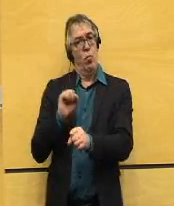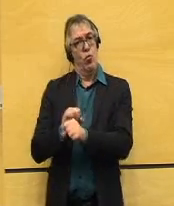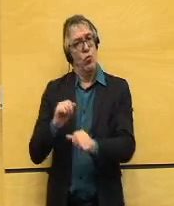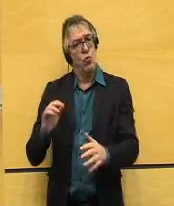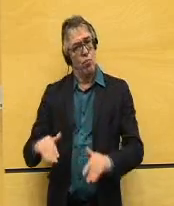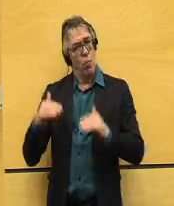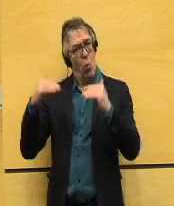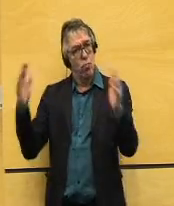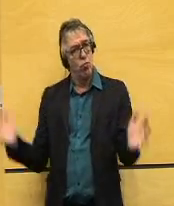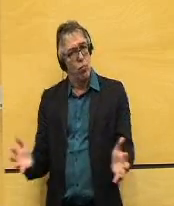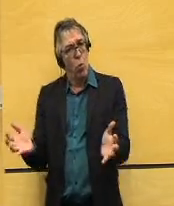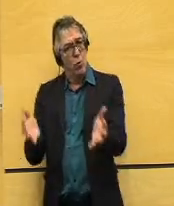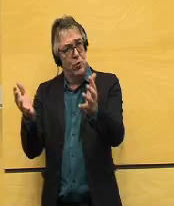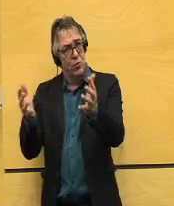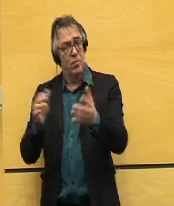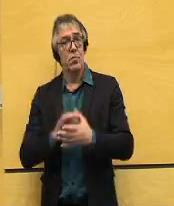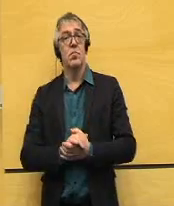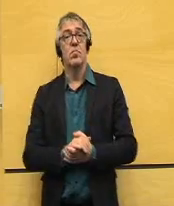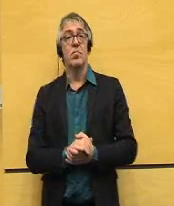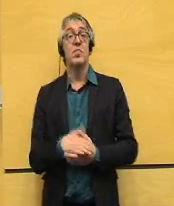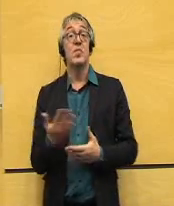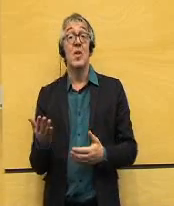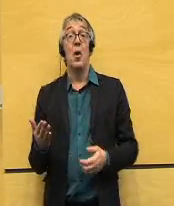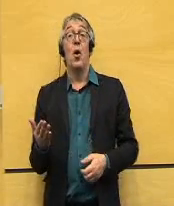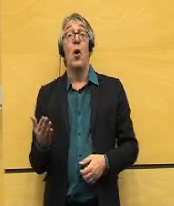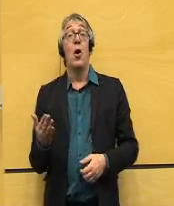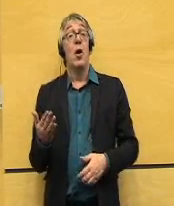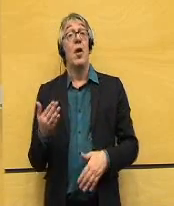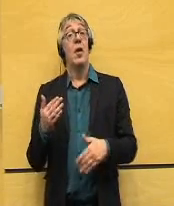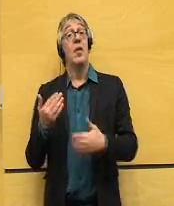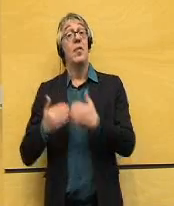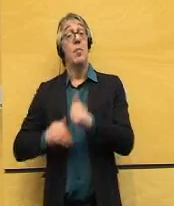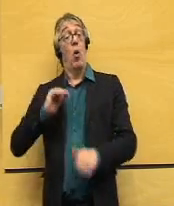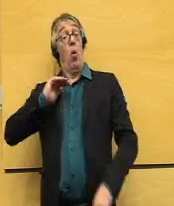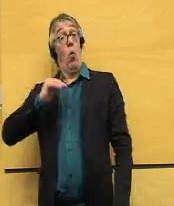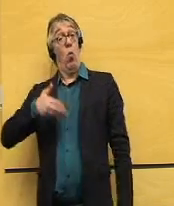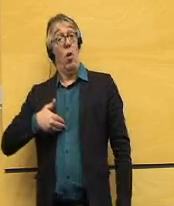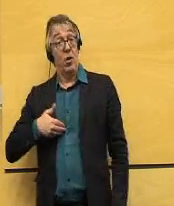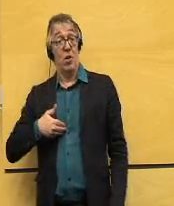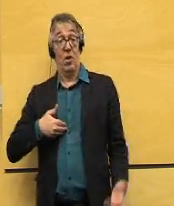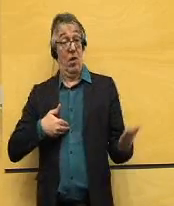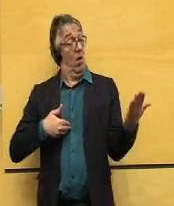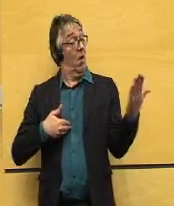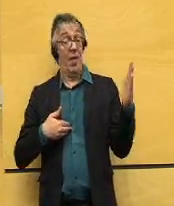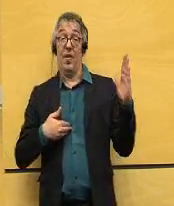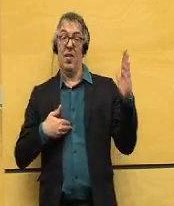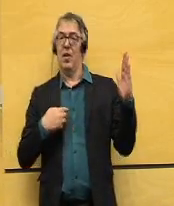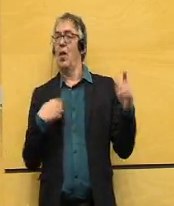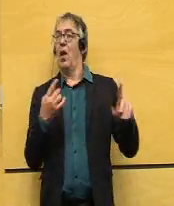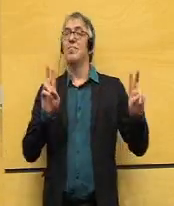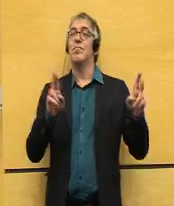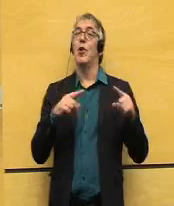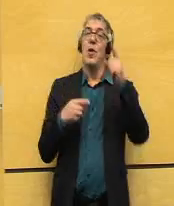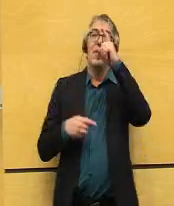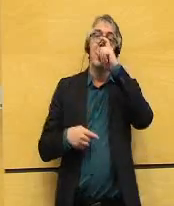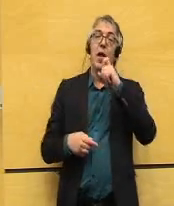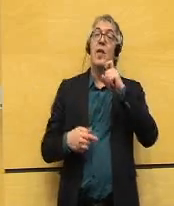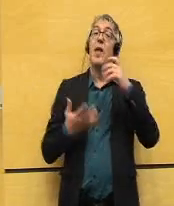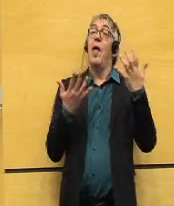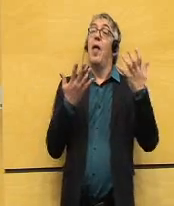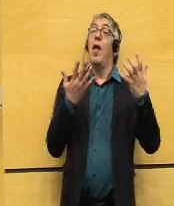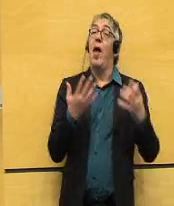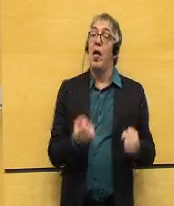benefit from the quota system on employment of persons with disabilities in the ratio